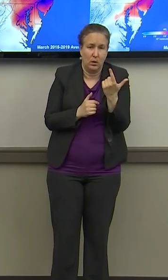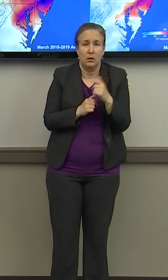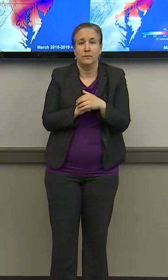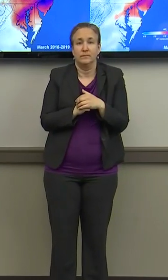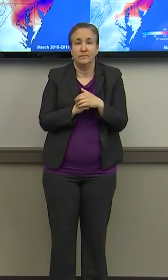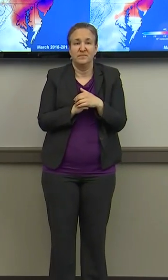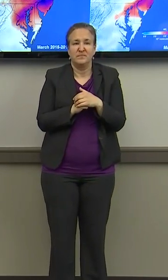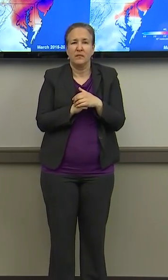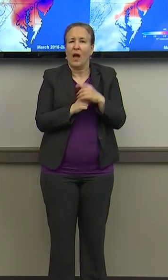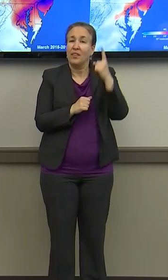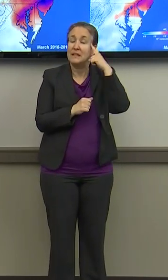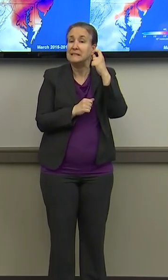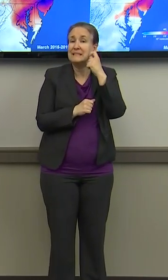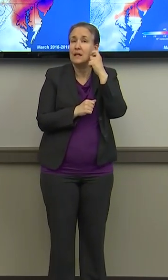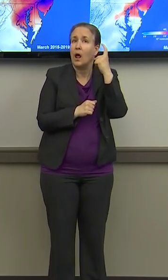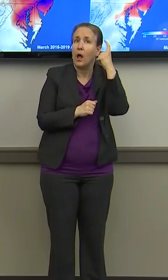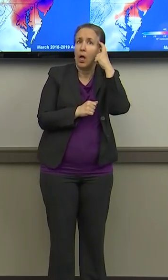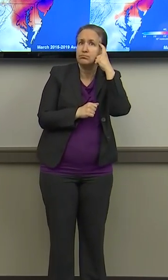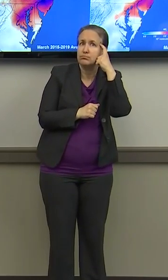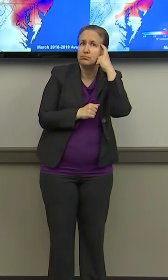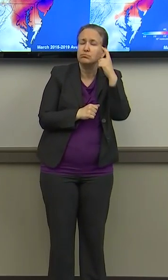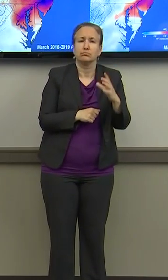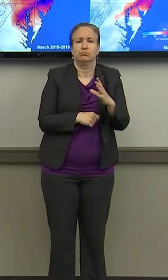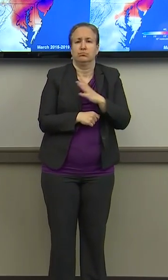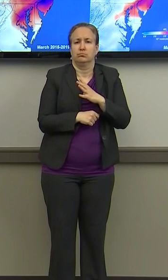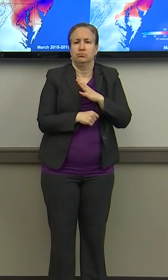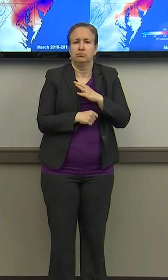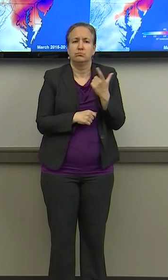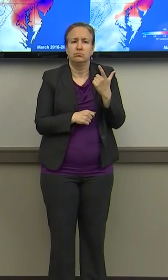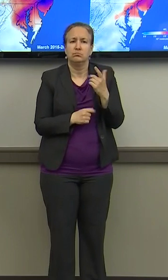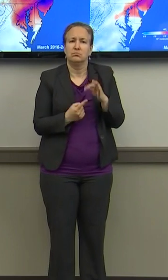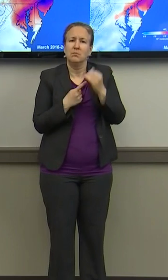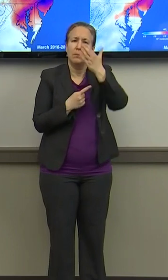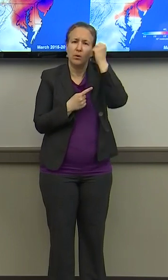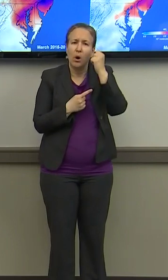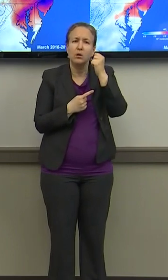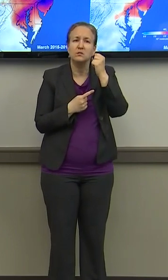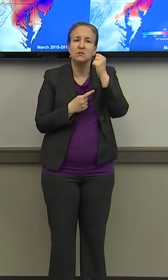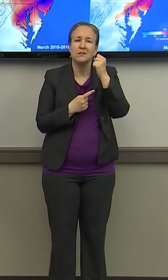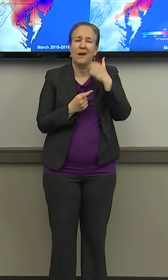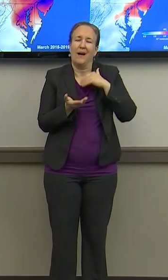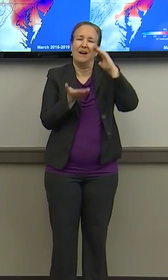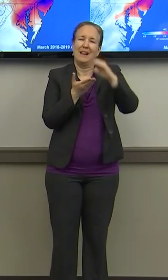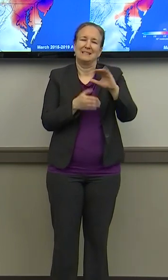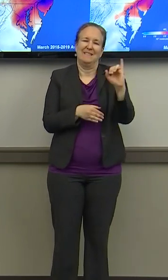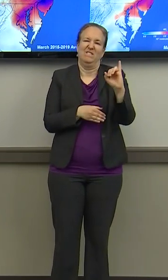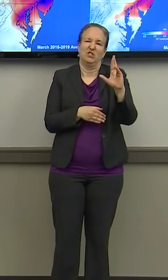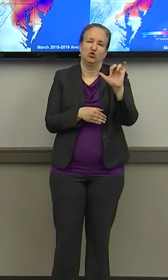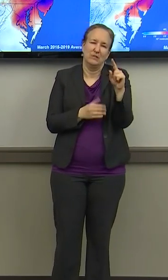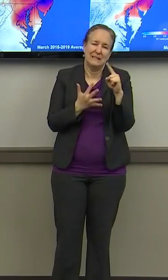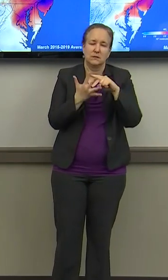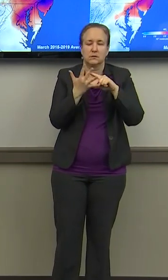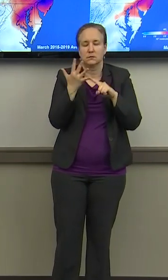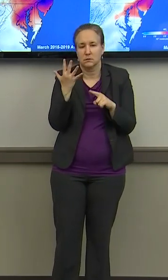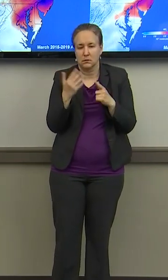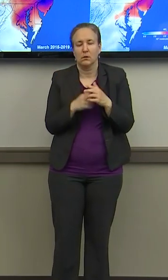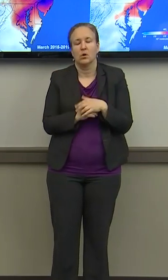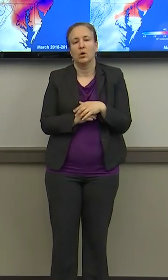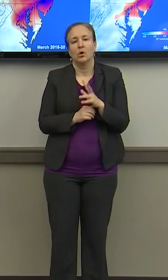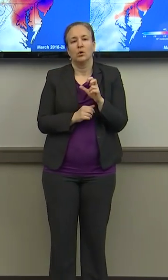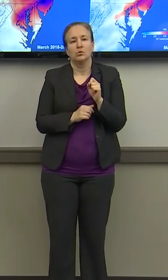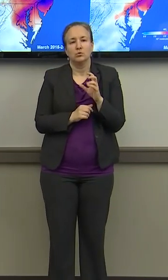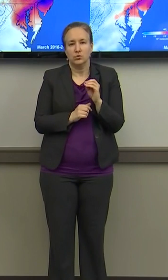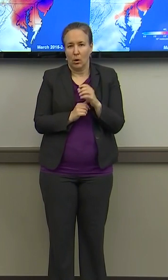the skin thermometers are just fine, particularly since you have a lot less risk of infection and things like that.